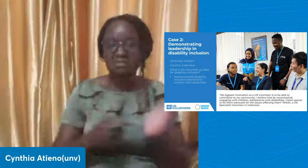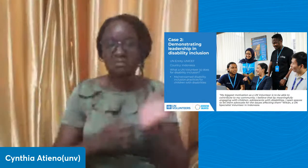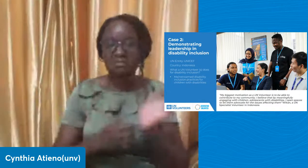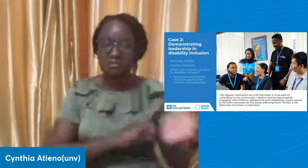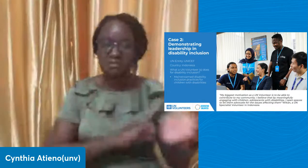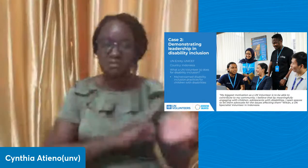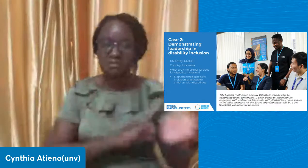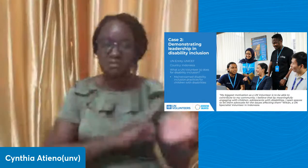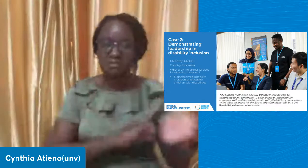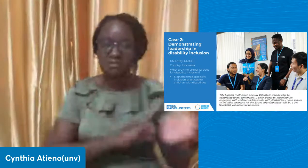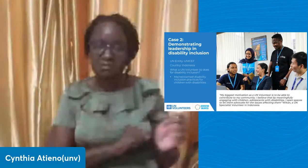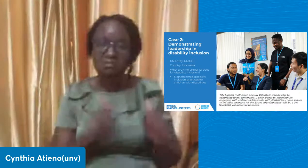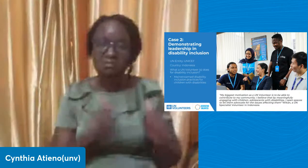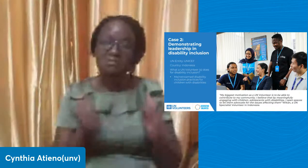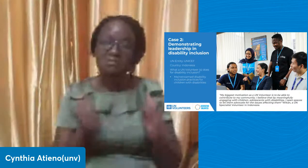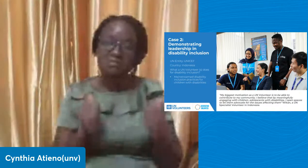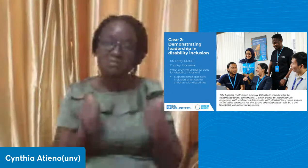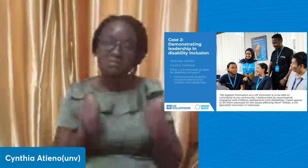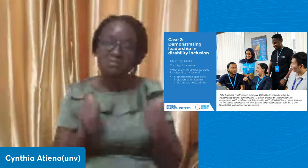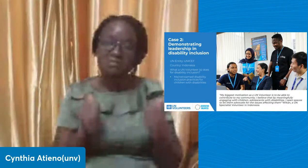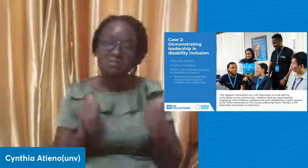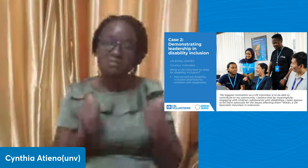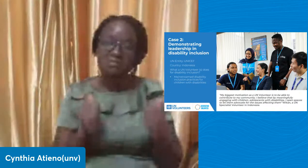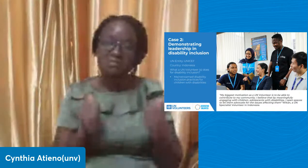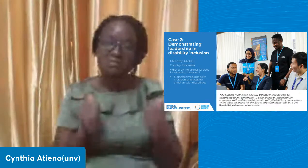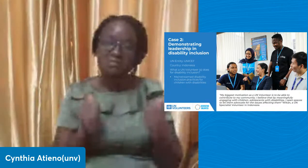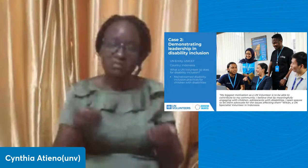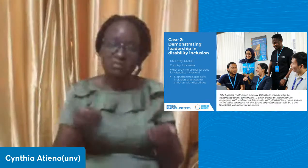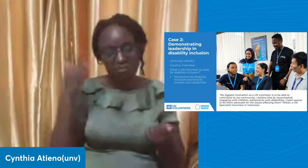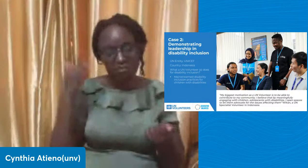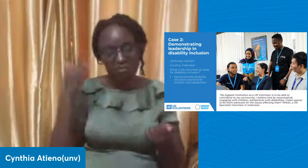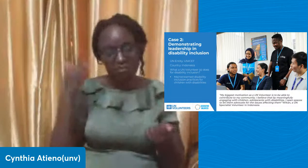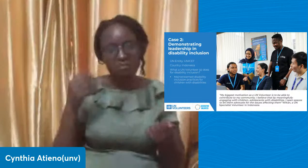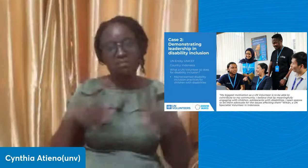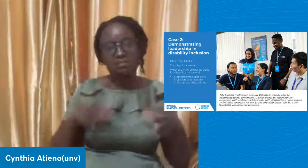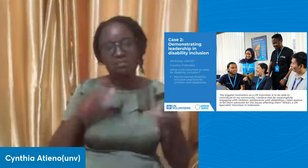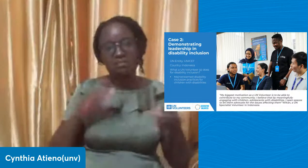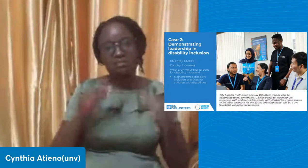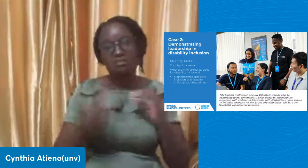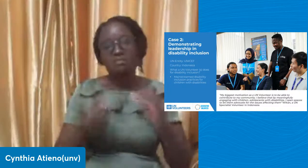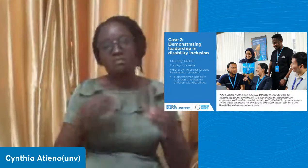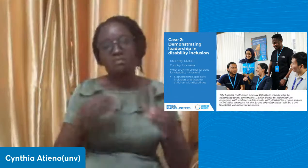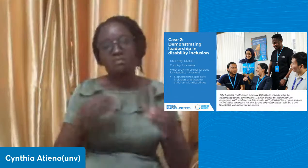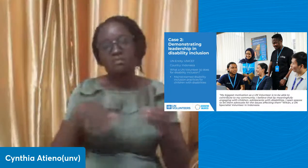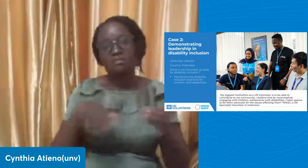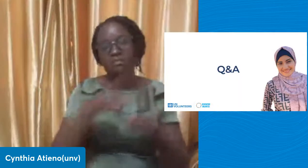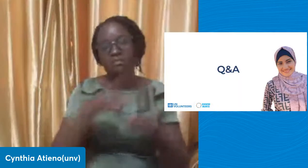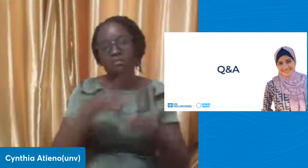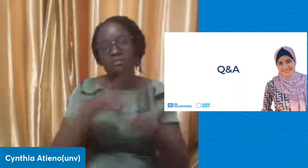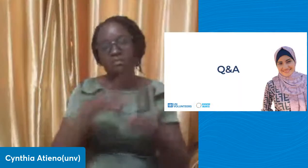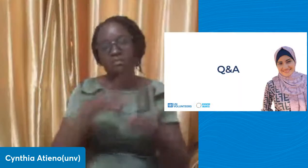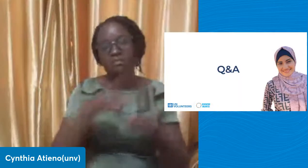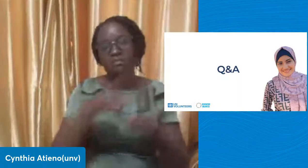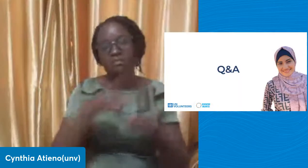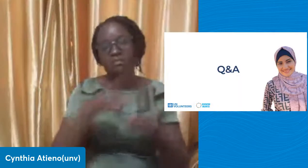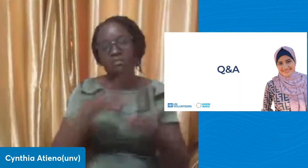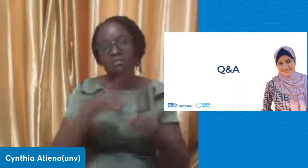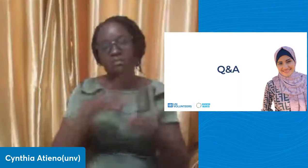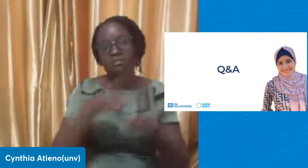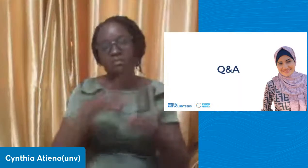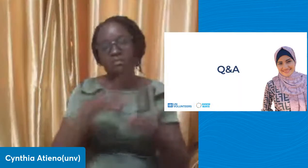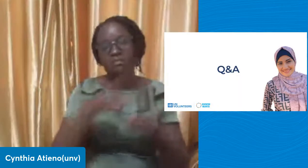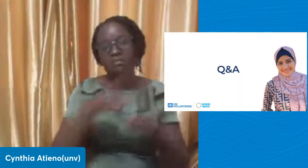adjusting his approaches in his workplace. So this is the end of my presentation.